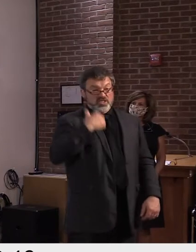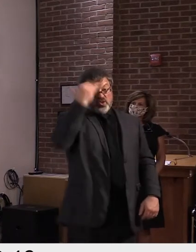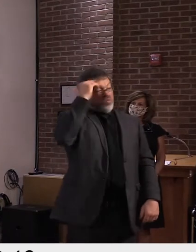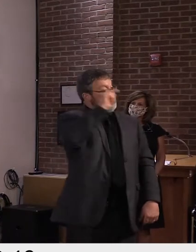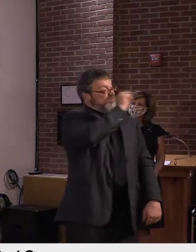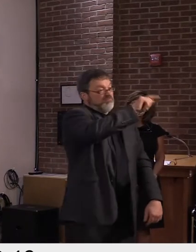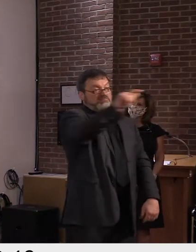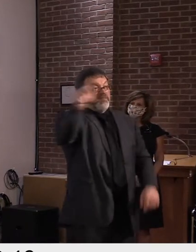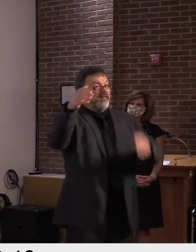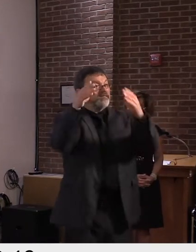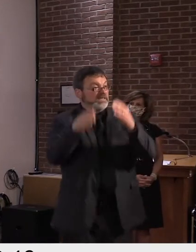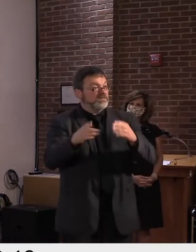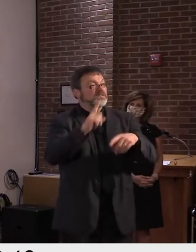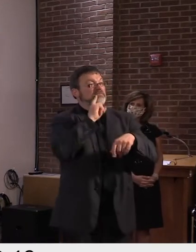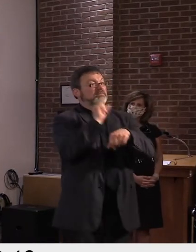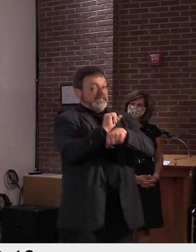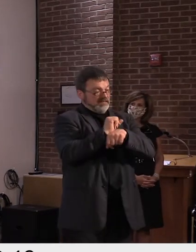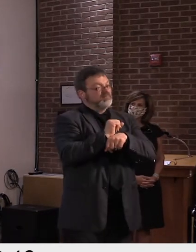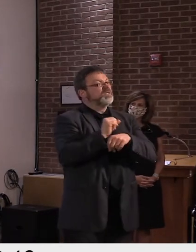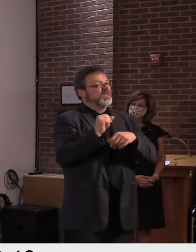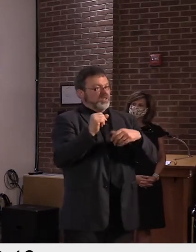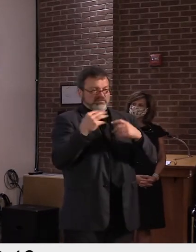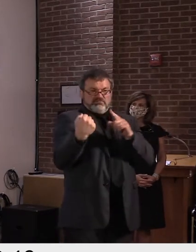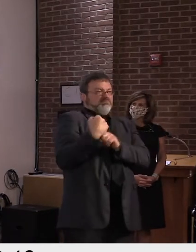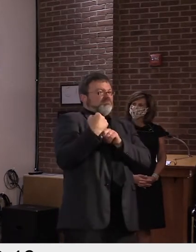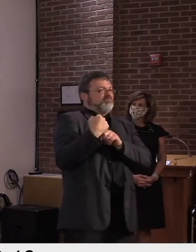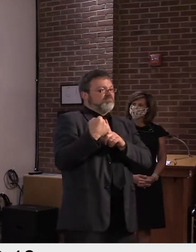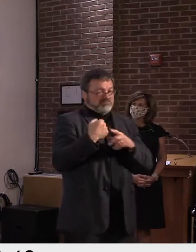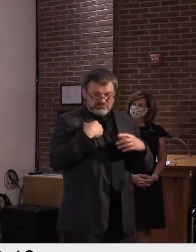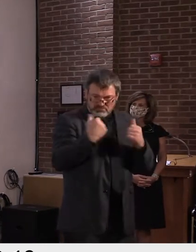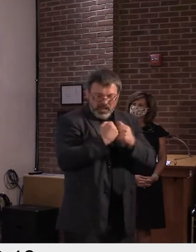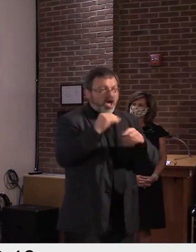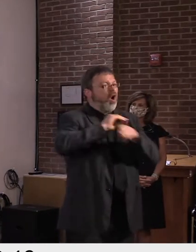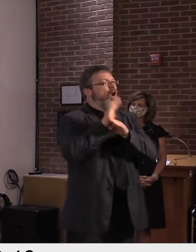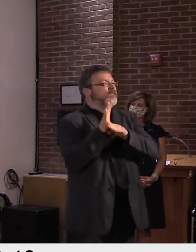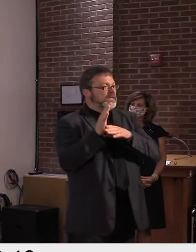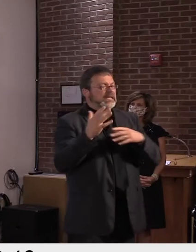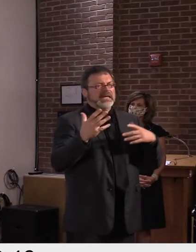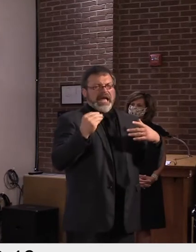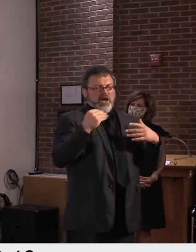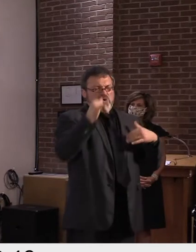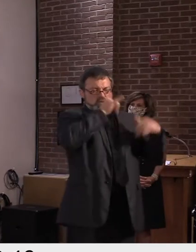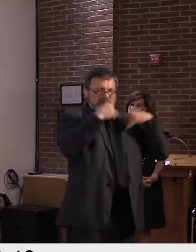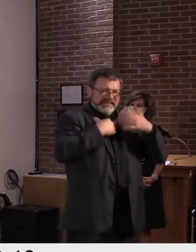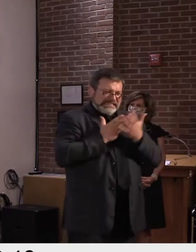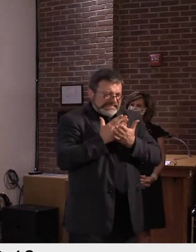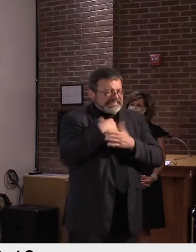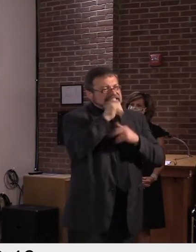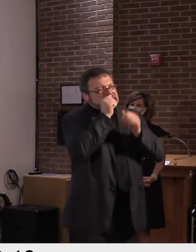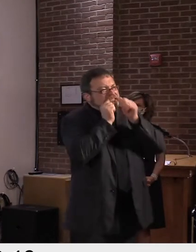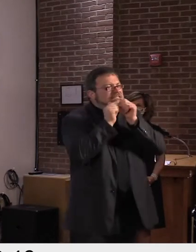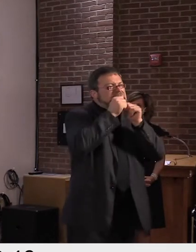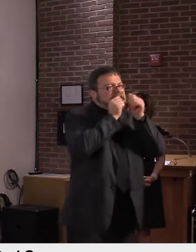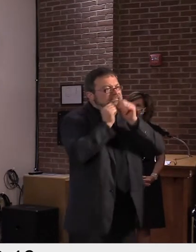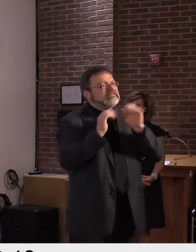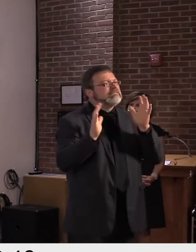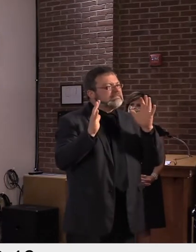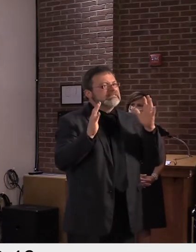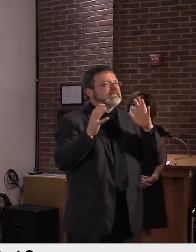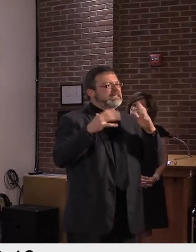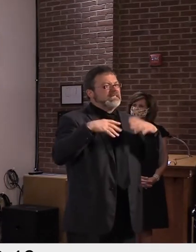virus really knocked them down and how much worse it was than the flu or anything else they had